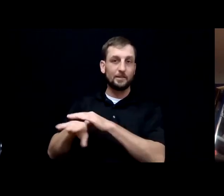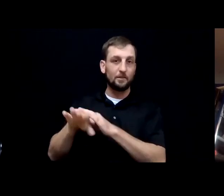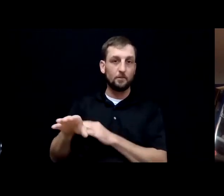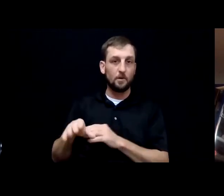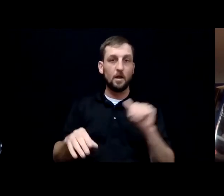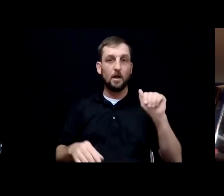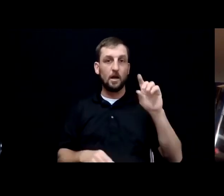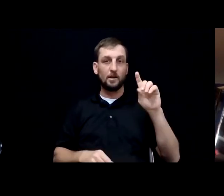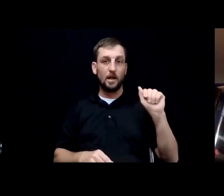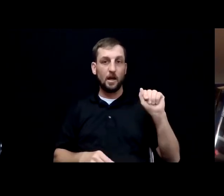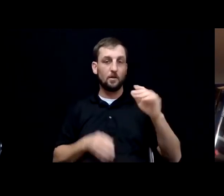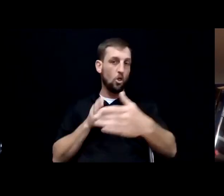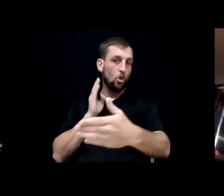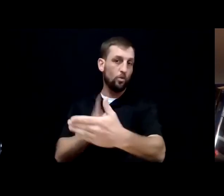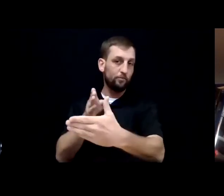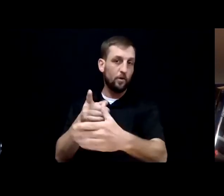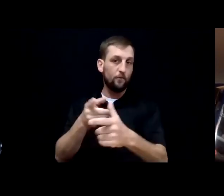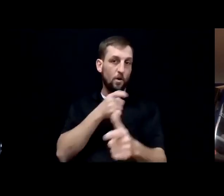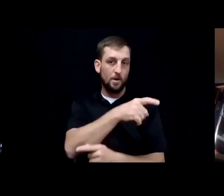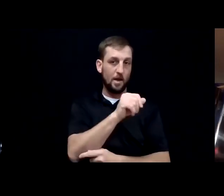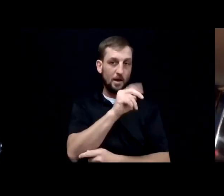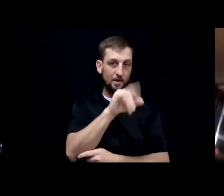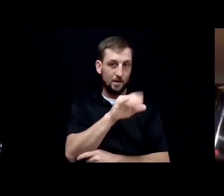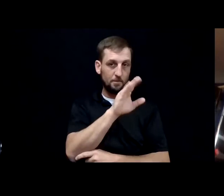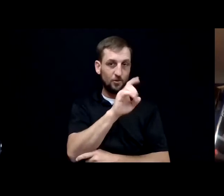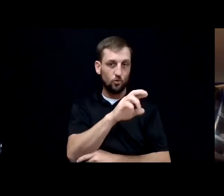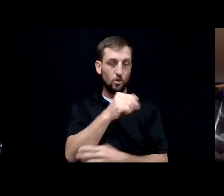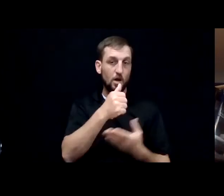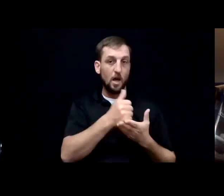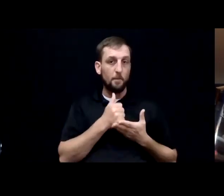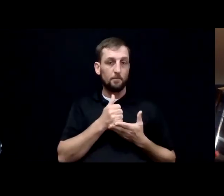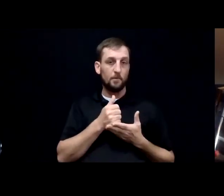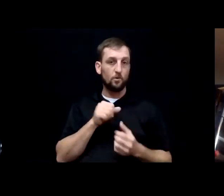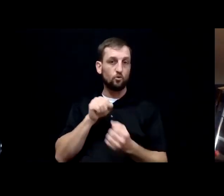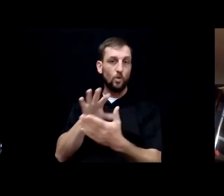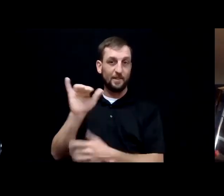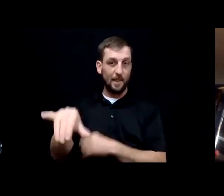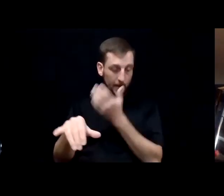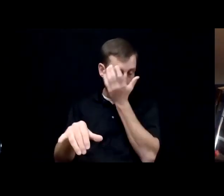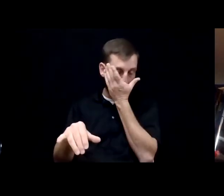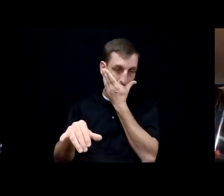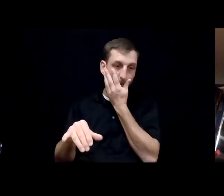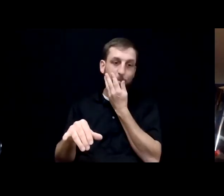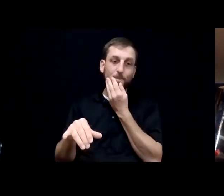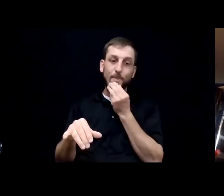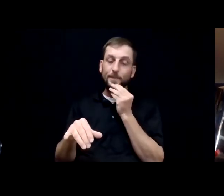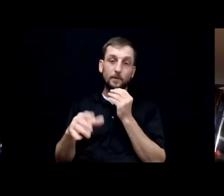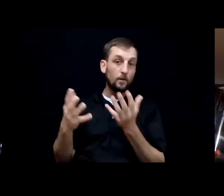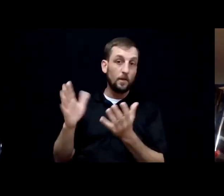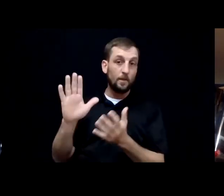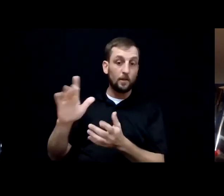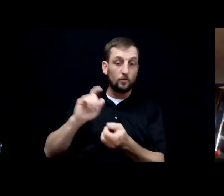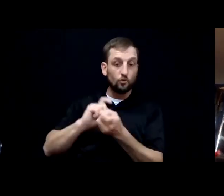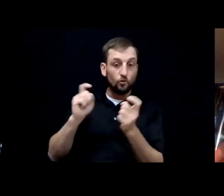Andy Beiser to help address some of that. And the change that came out of it, or the